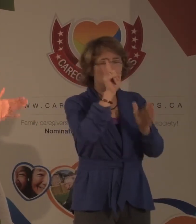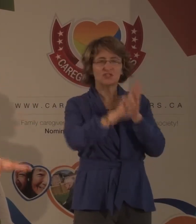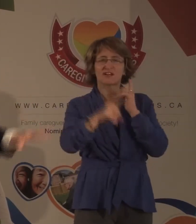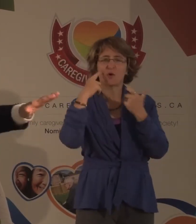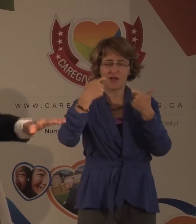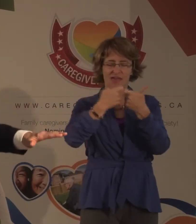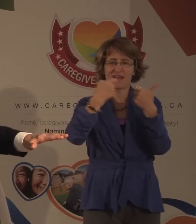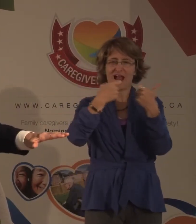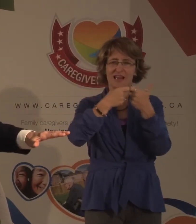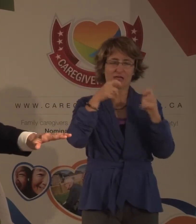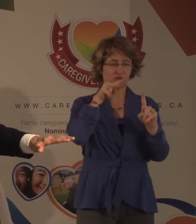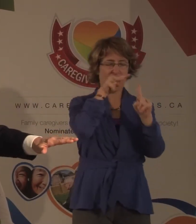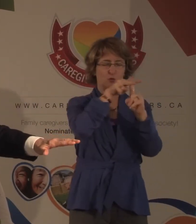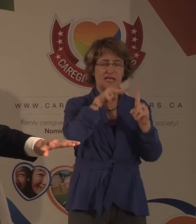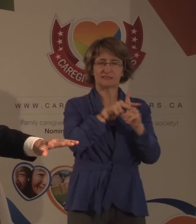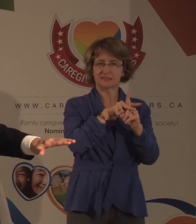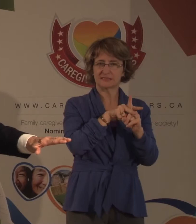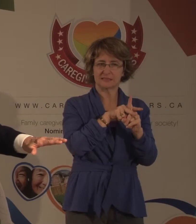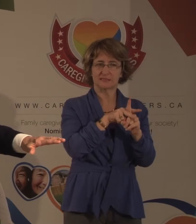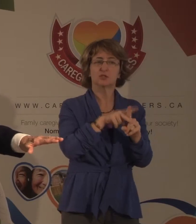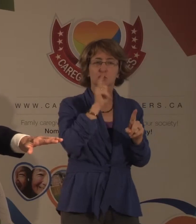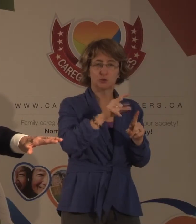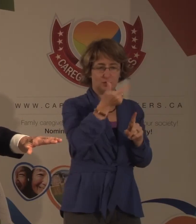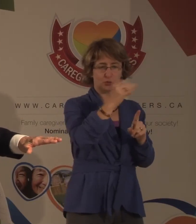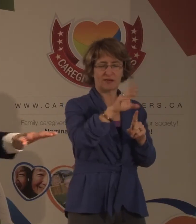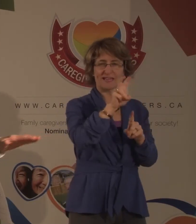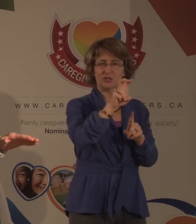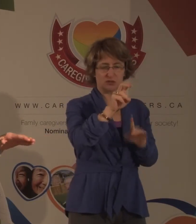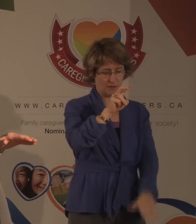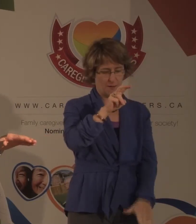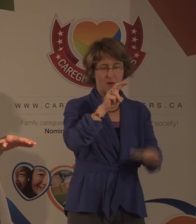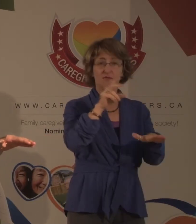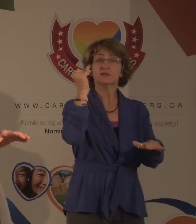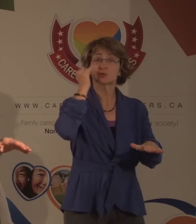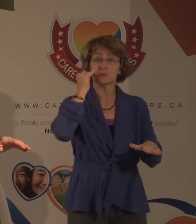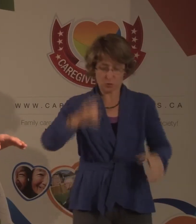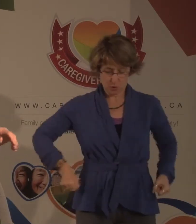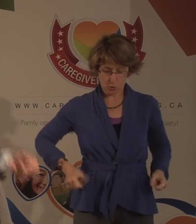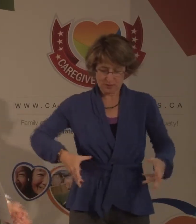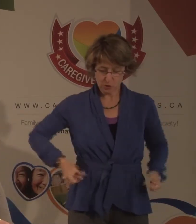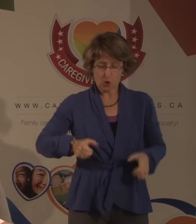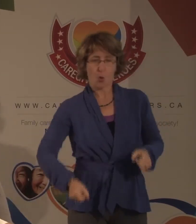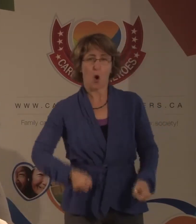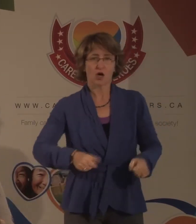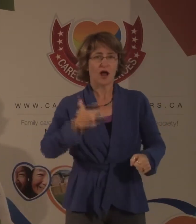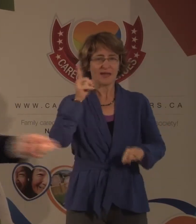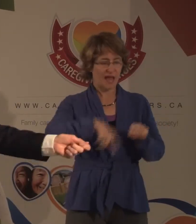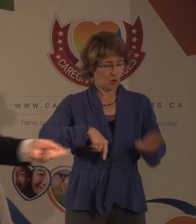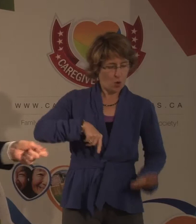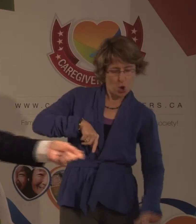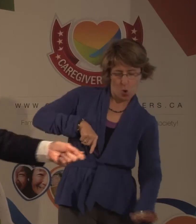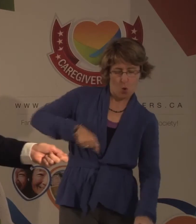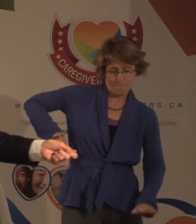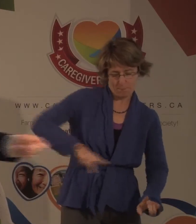Electric outlet should be 29 inches above the ground. So if I'm in a wheelchair or if I'm in a walker, I can't bend down, I